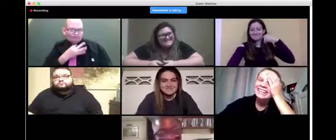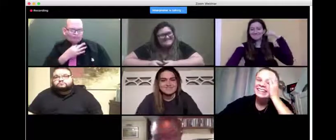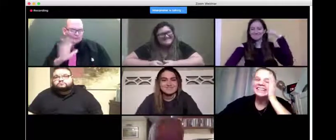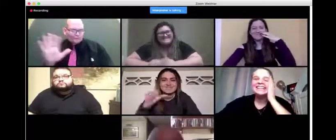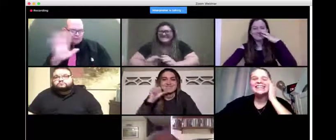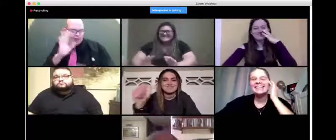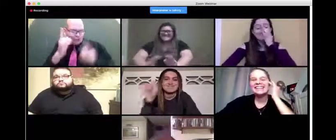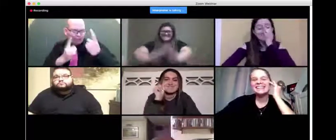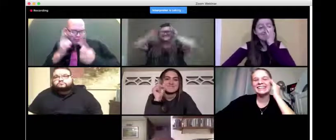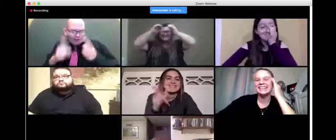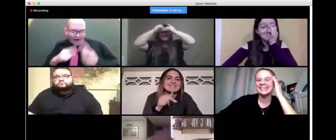about that?